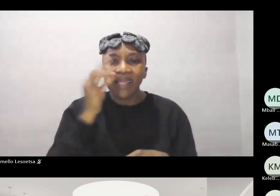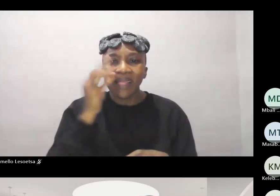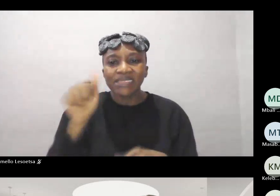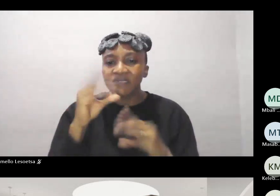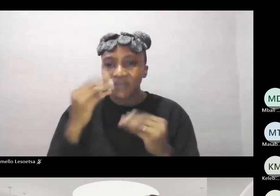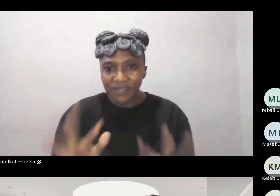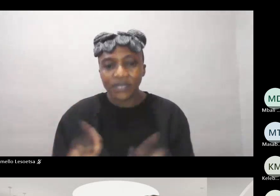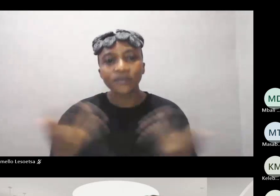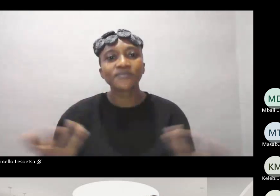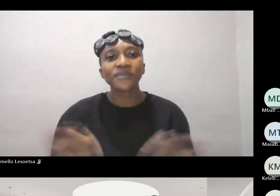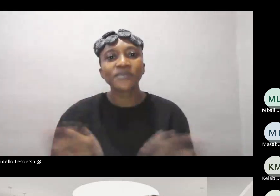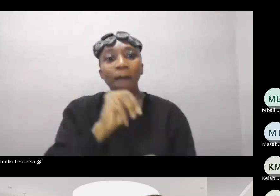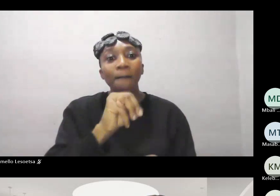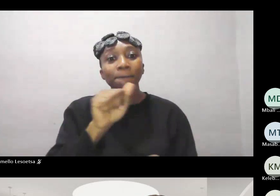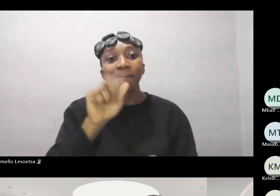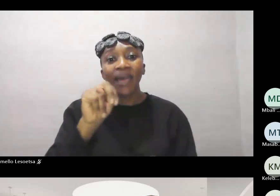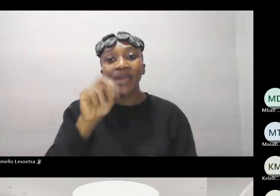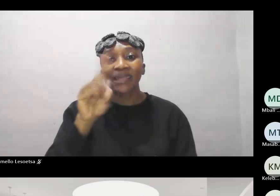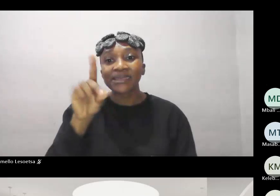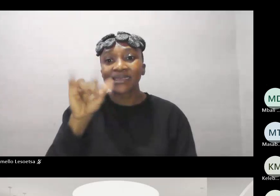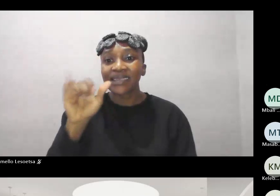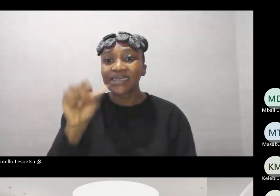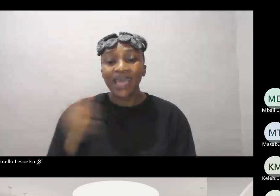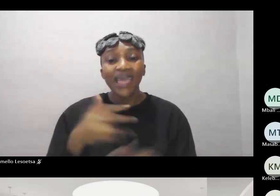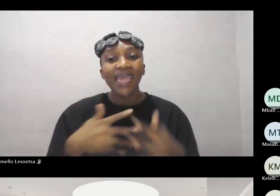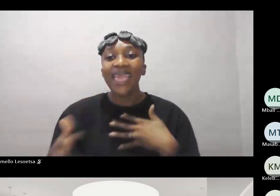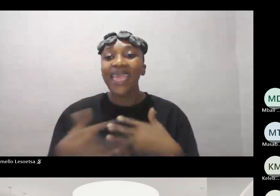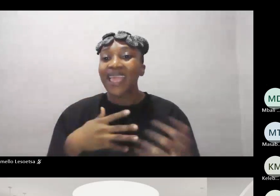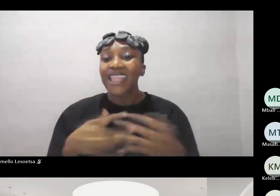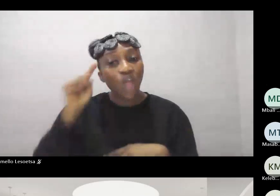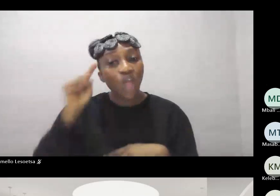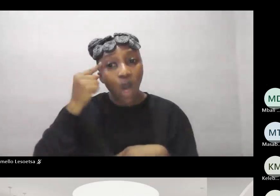Alice has typed in the chat, and she says she's traveling.